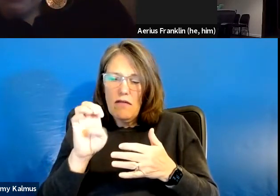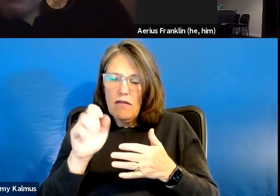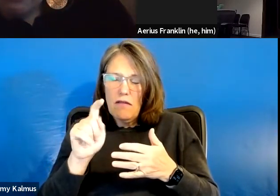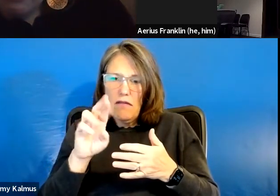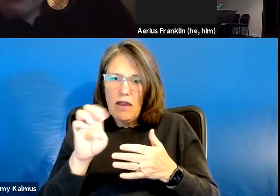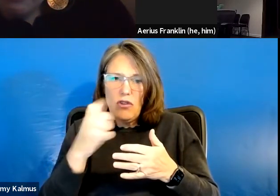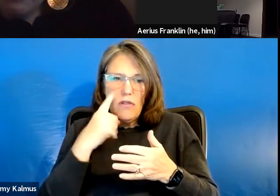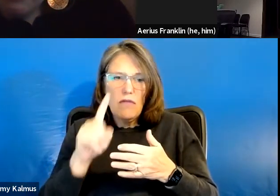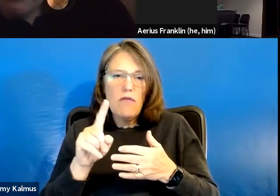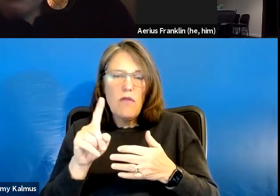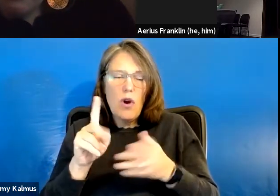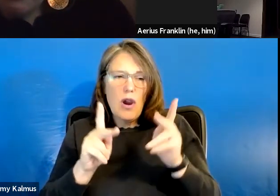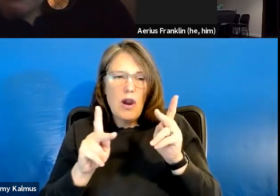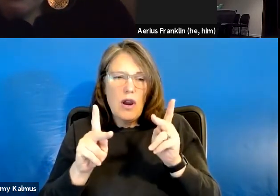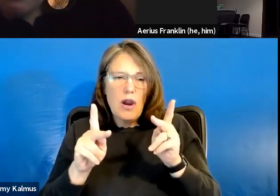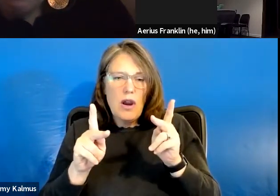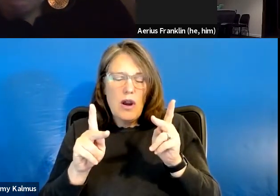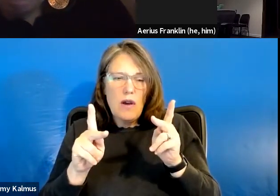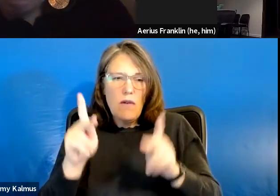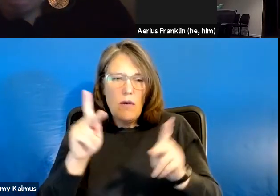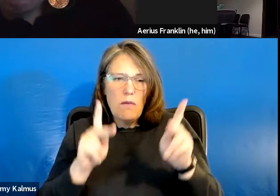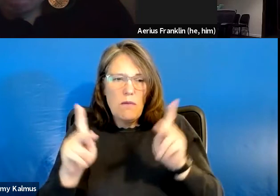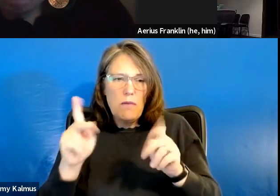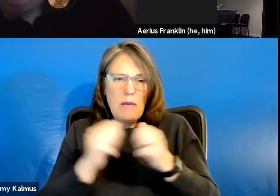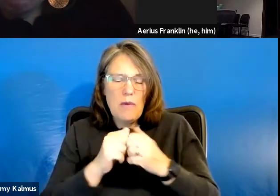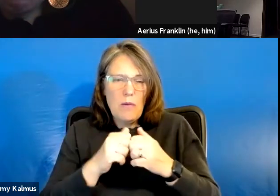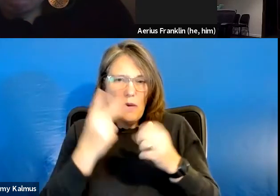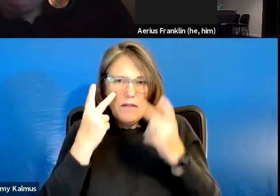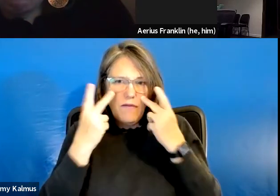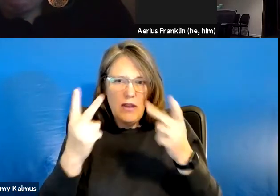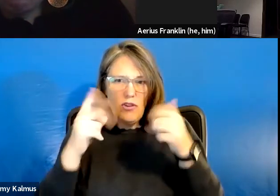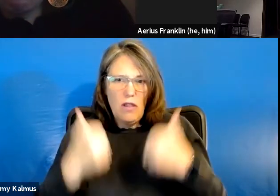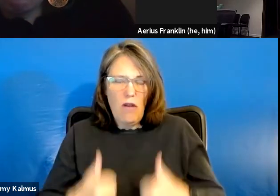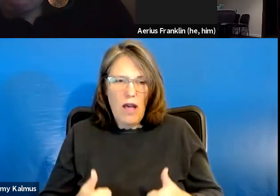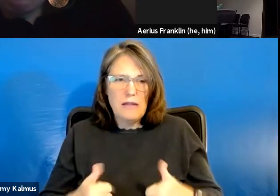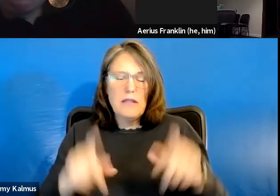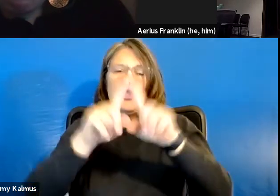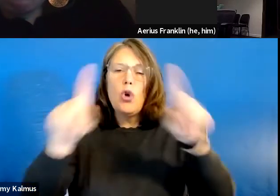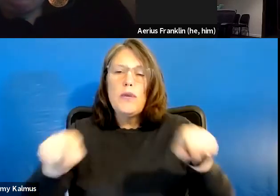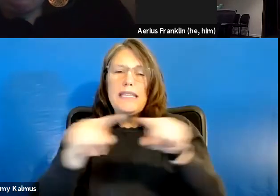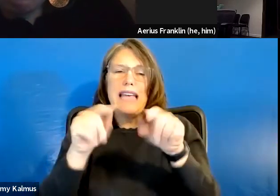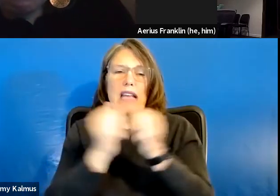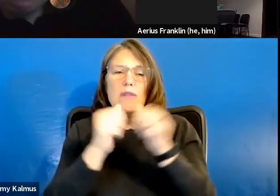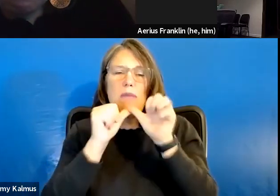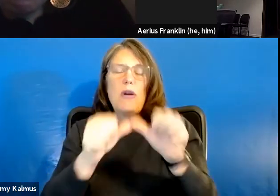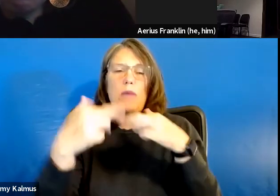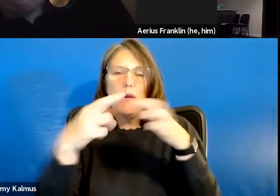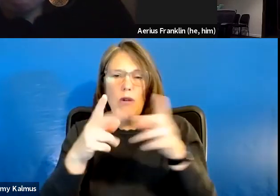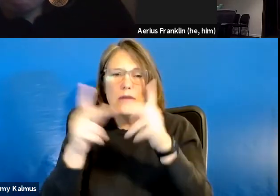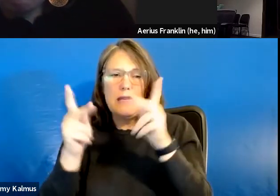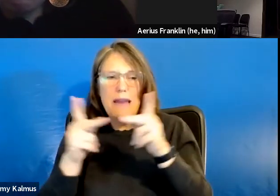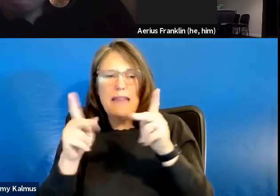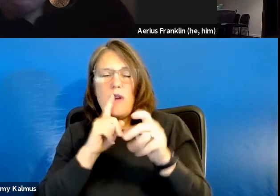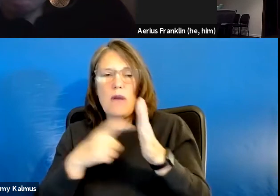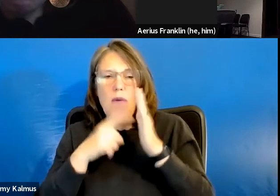loss. Sheikah, wait a minute, your hand is still raised. Let's put that down. Okay. Again, signs of permanent rooms and spaces are required to have